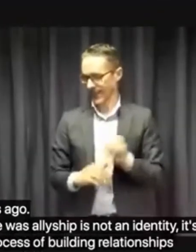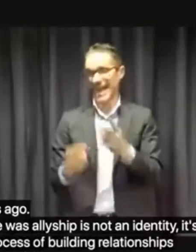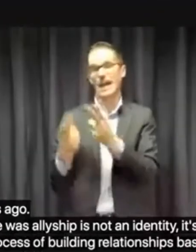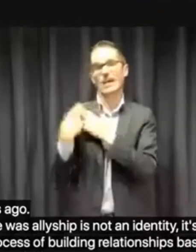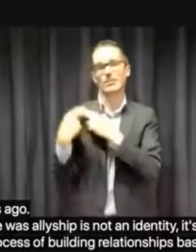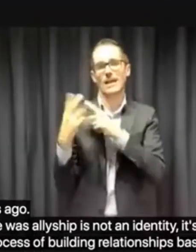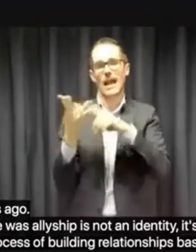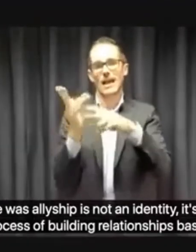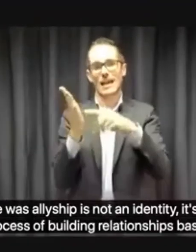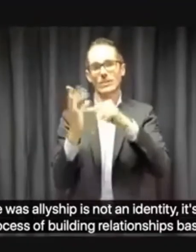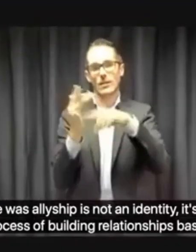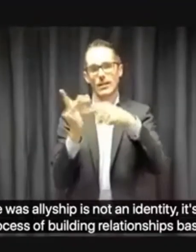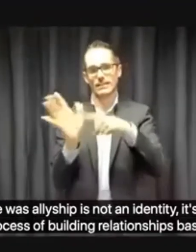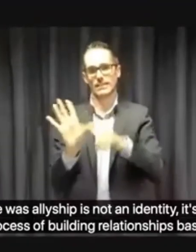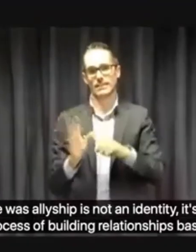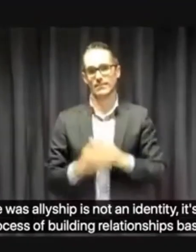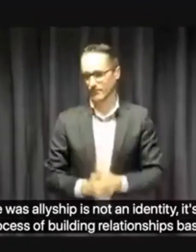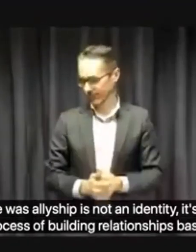Consistent